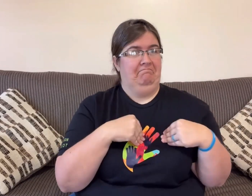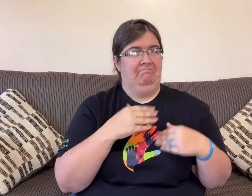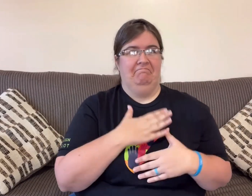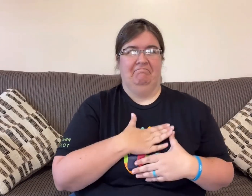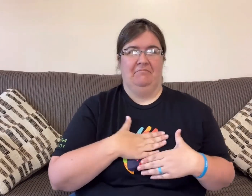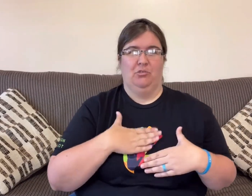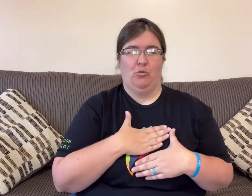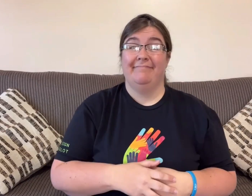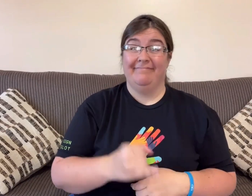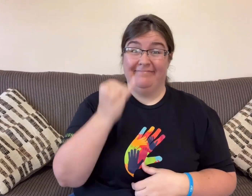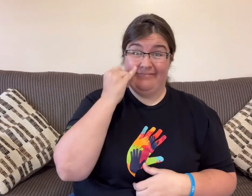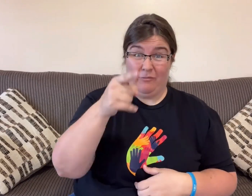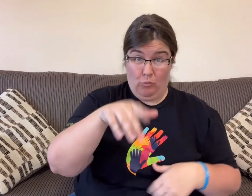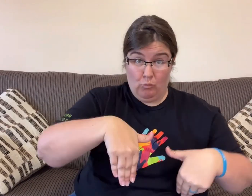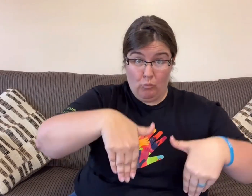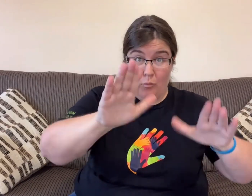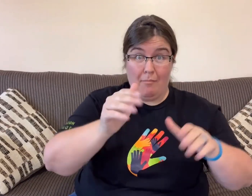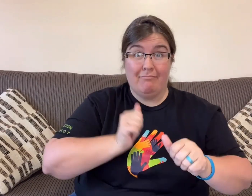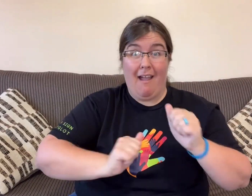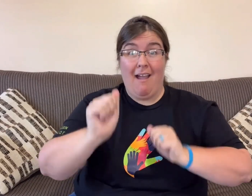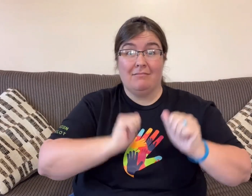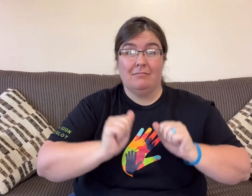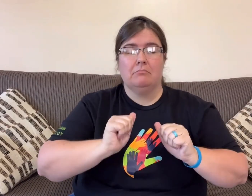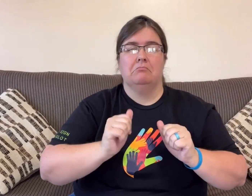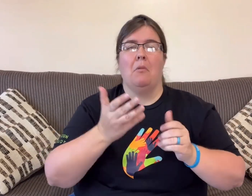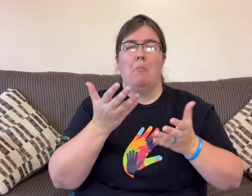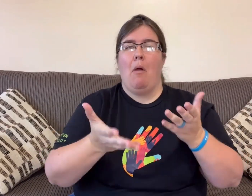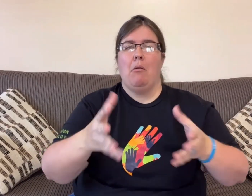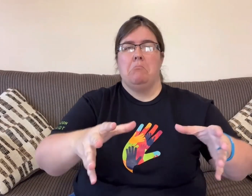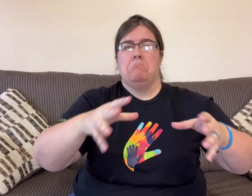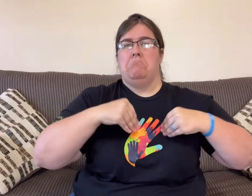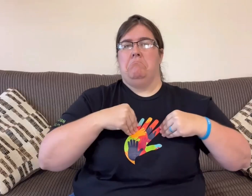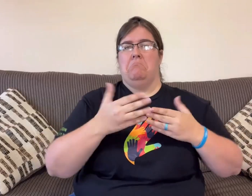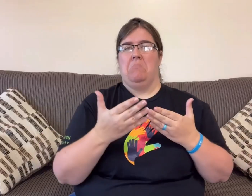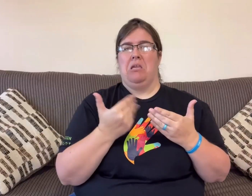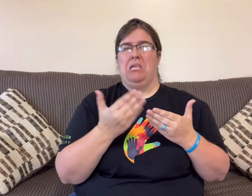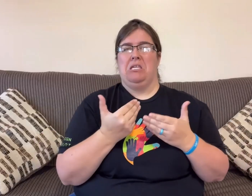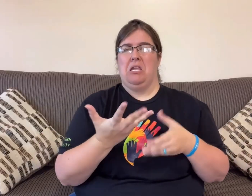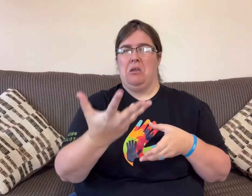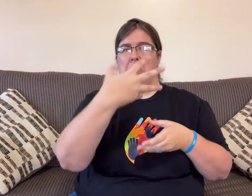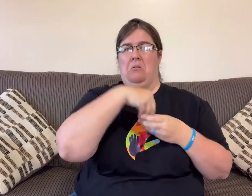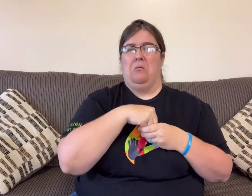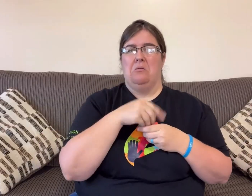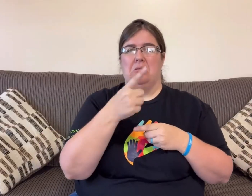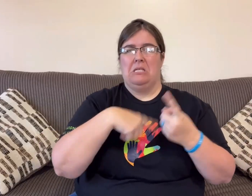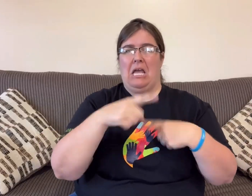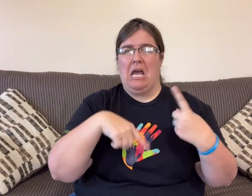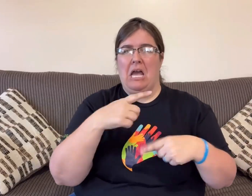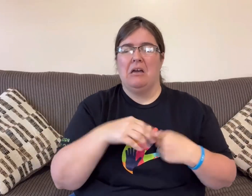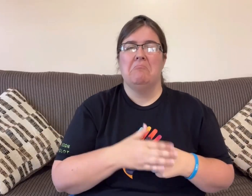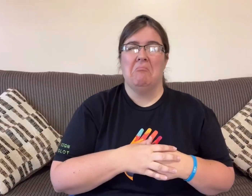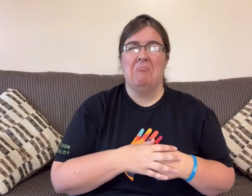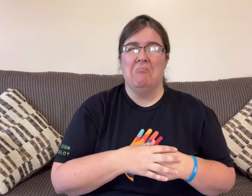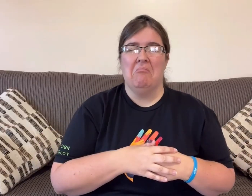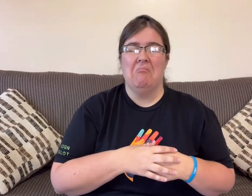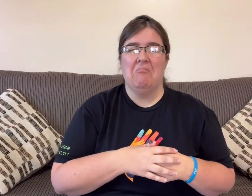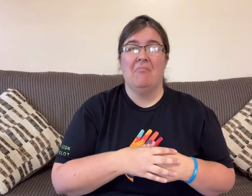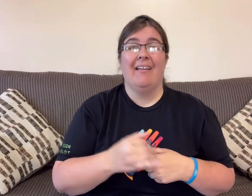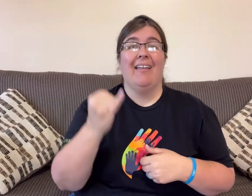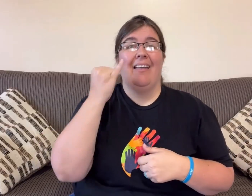assume roles easily and enjoy it. If you grew up doing any acting, you'll probably incorporate this easily into your signing. If you're